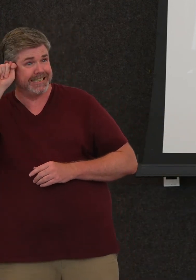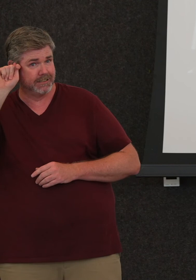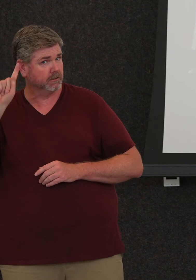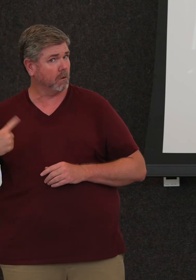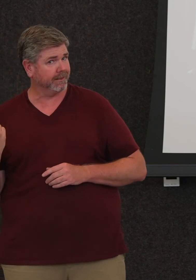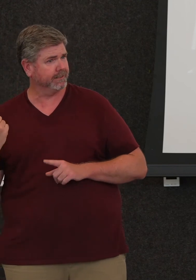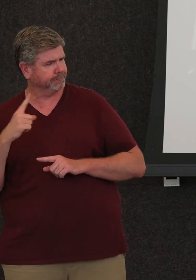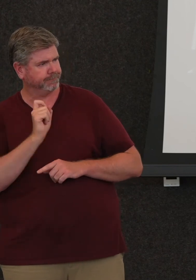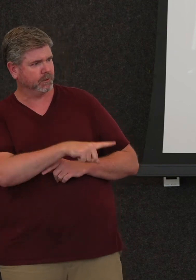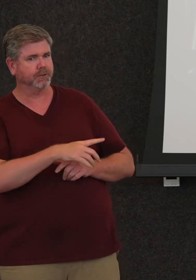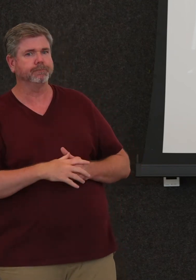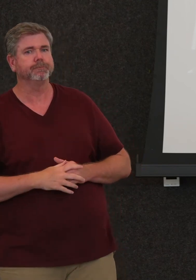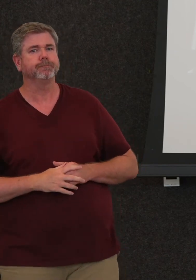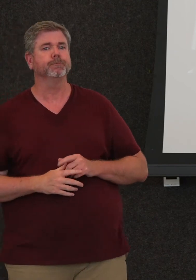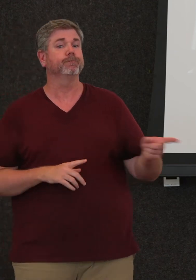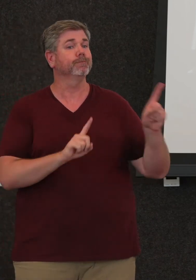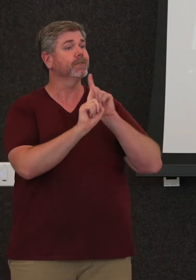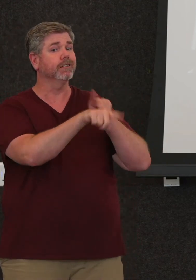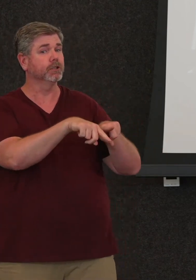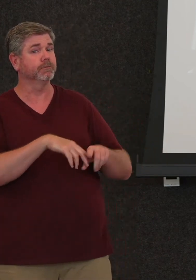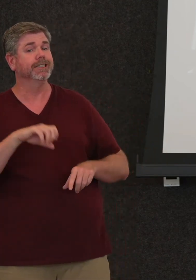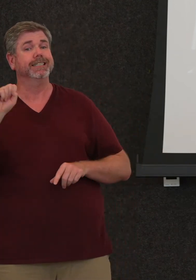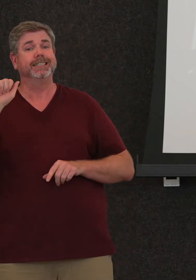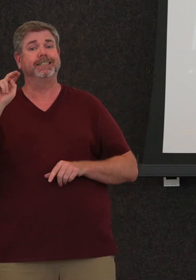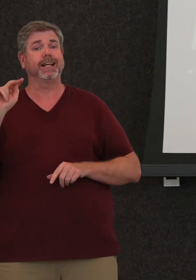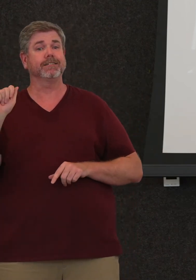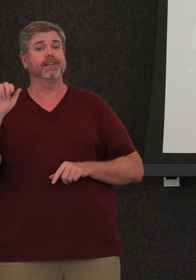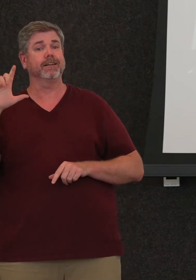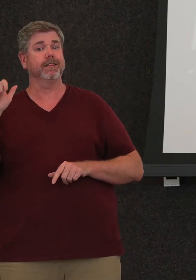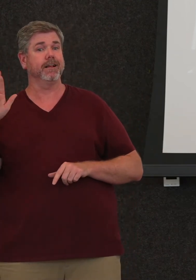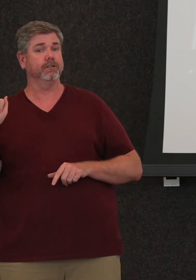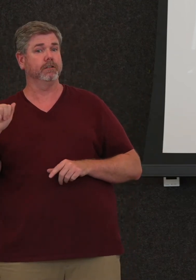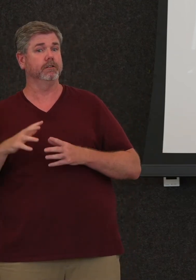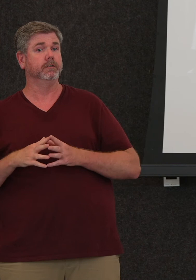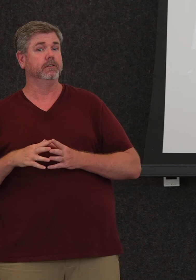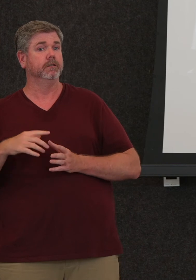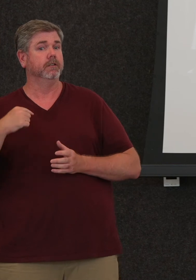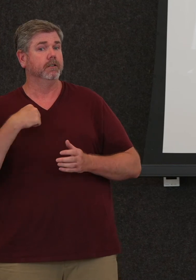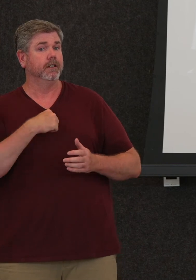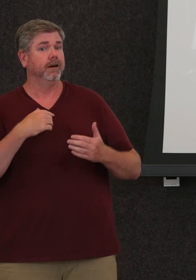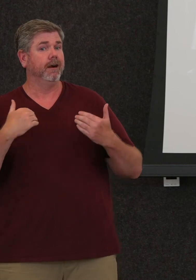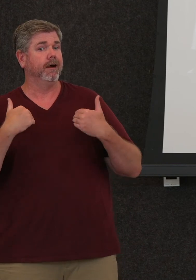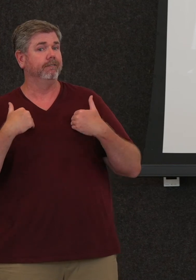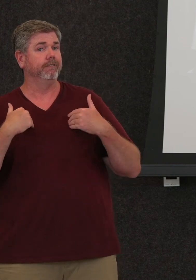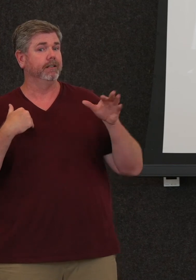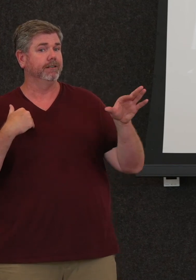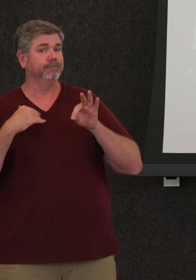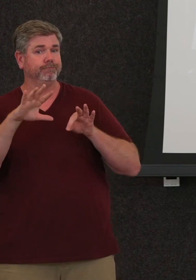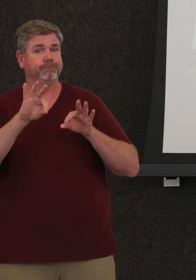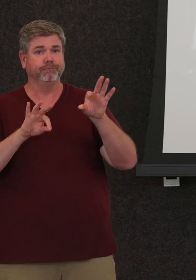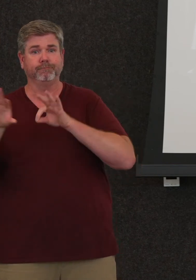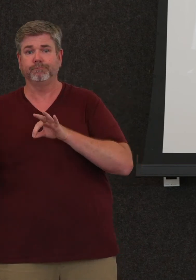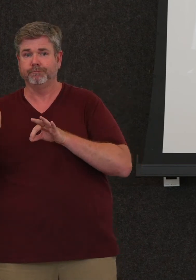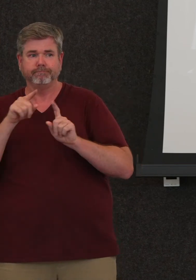It's in Santa Clara County, and it's we have designated space that only sees